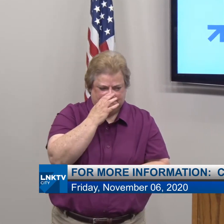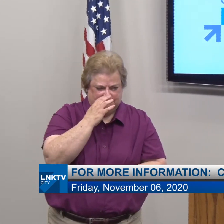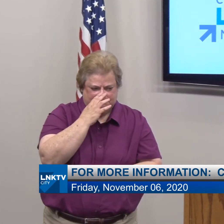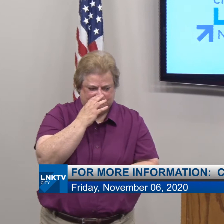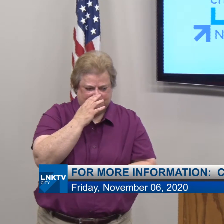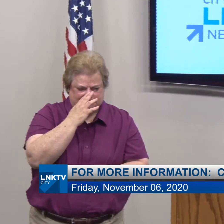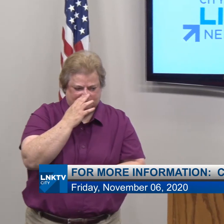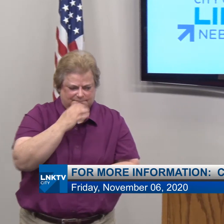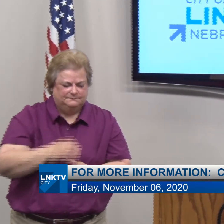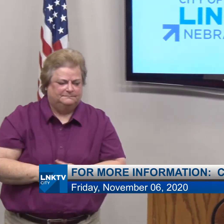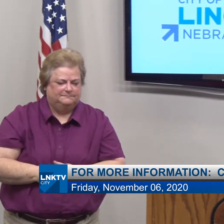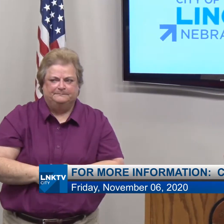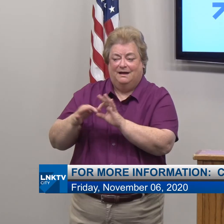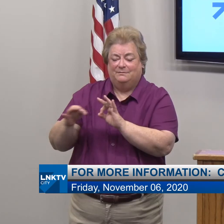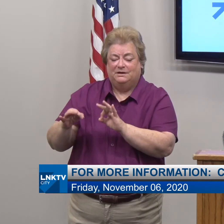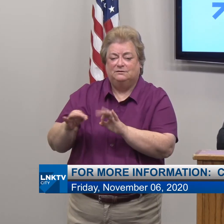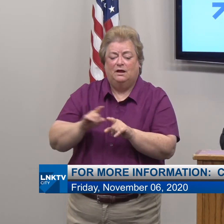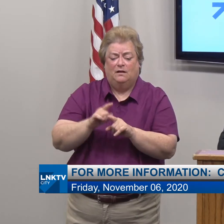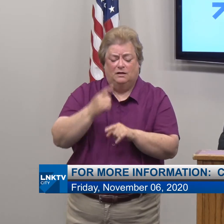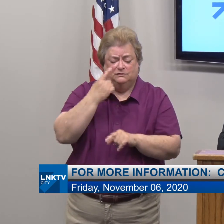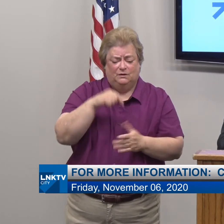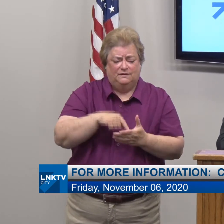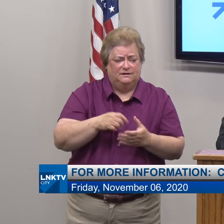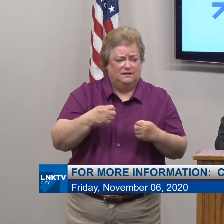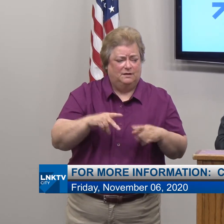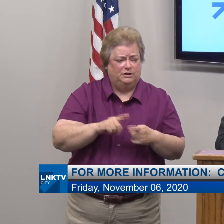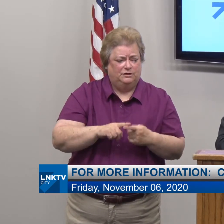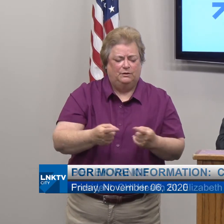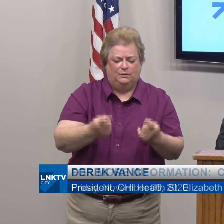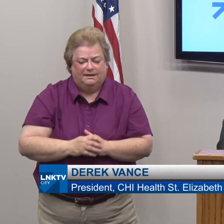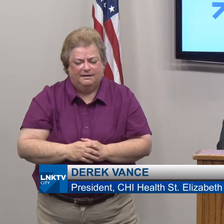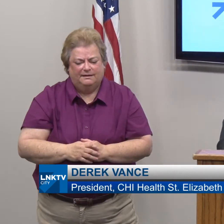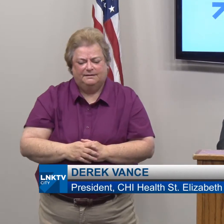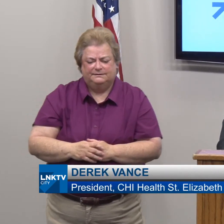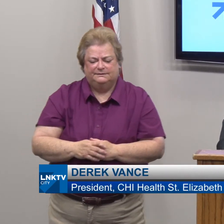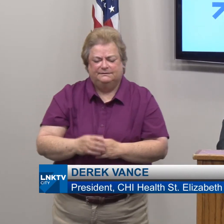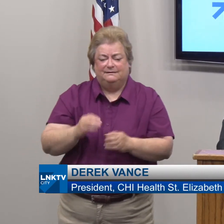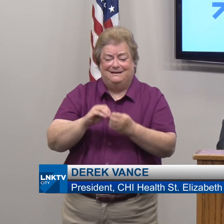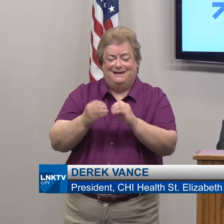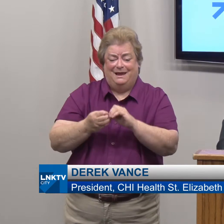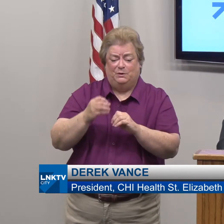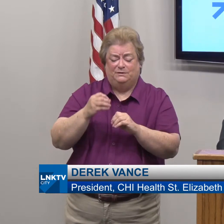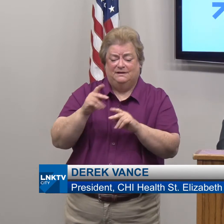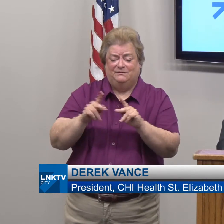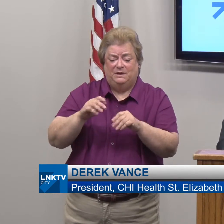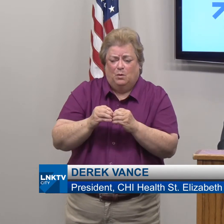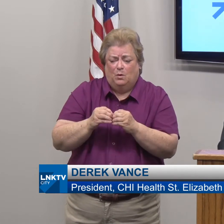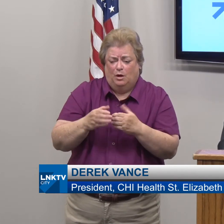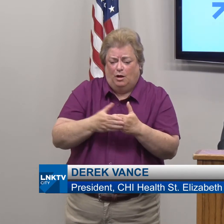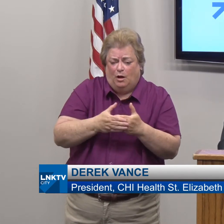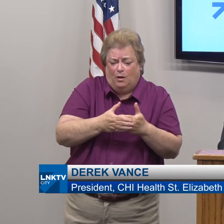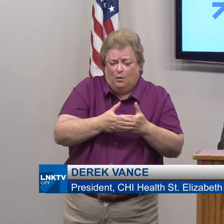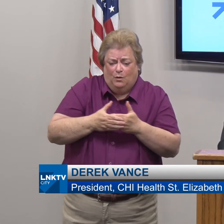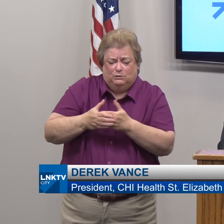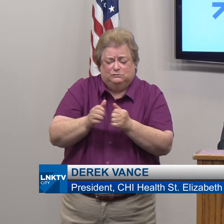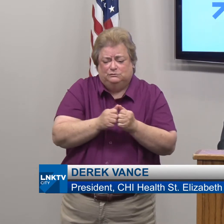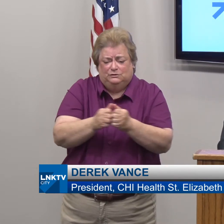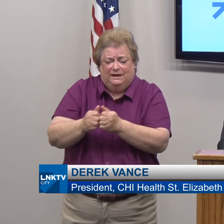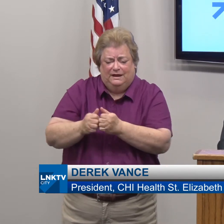His comments and also the opportunity. You're hearing the number of hospitalized COVID-19 cases. Together, the last